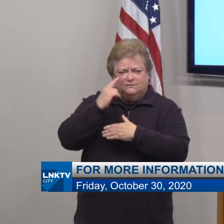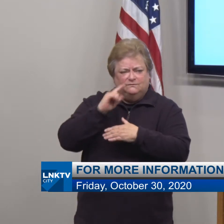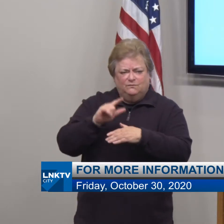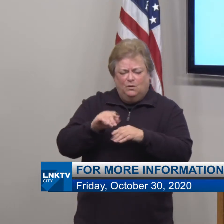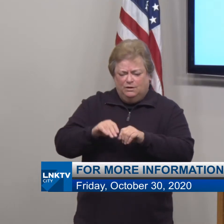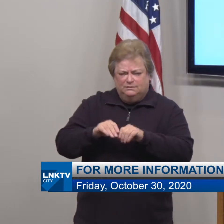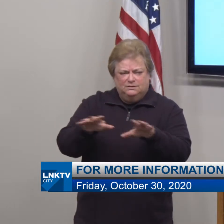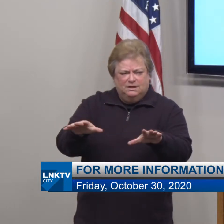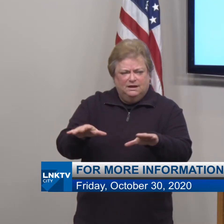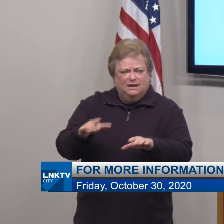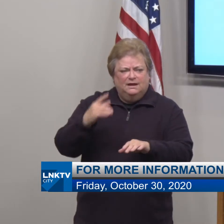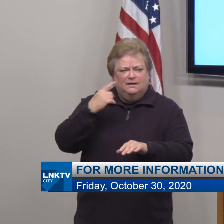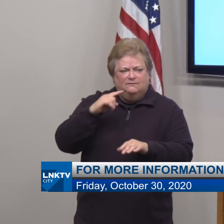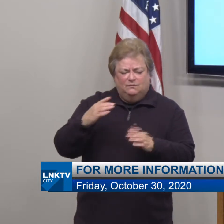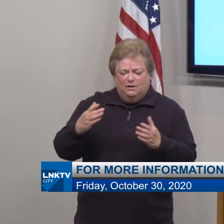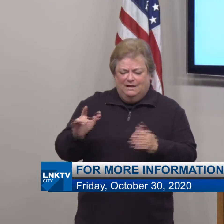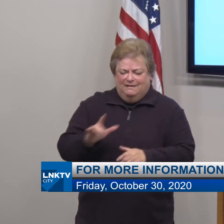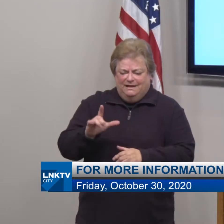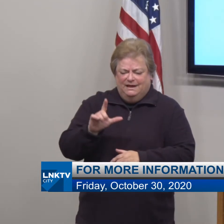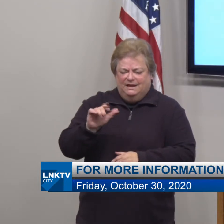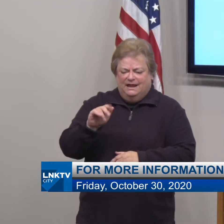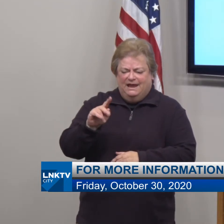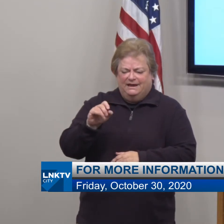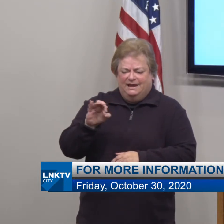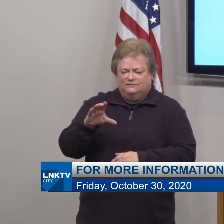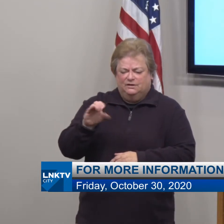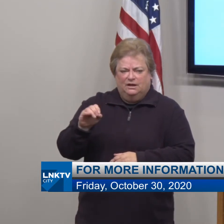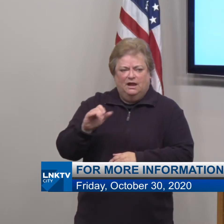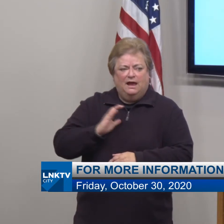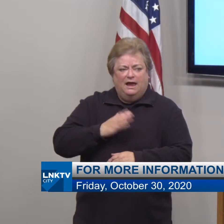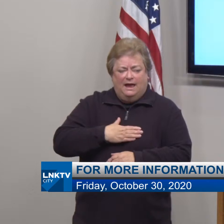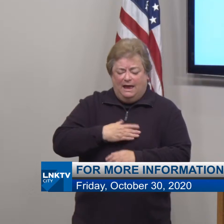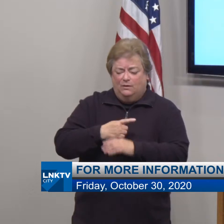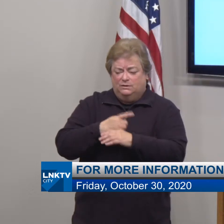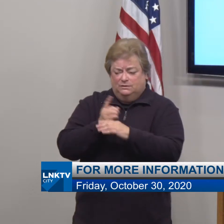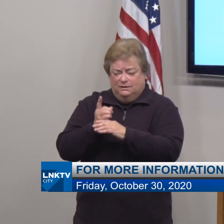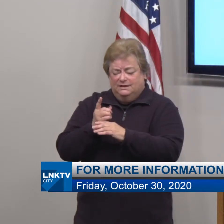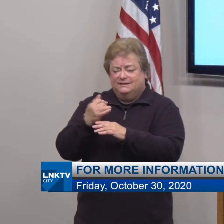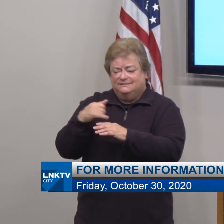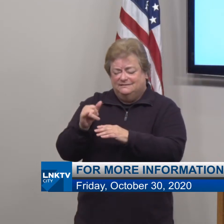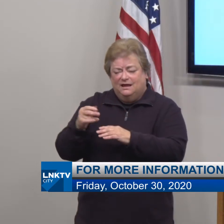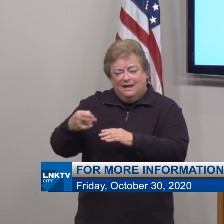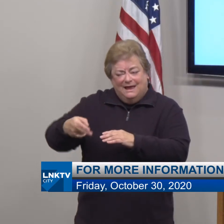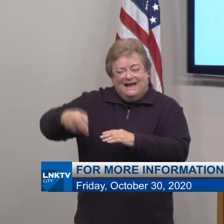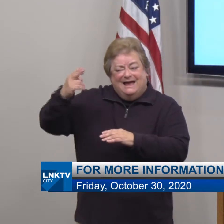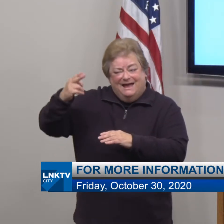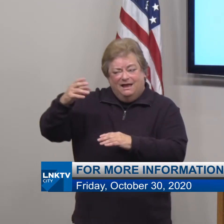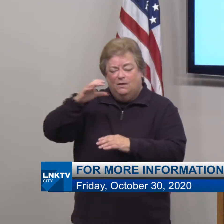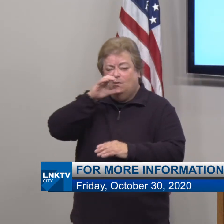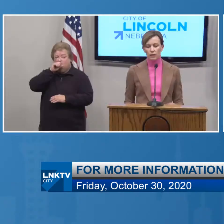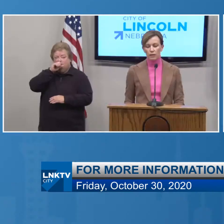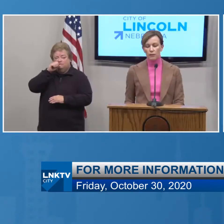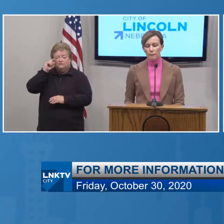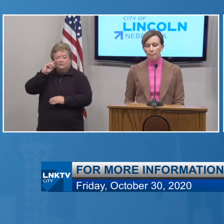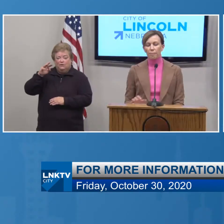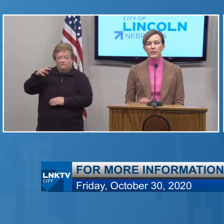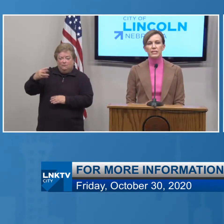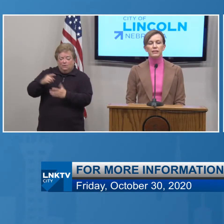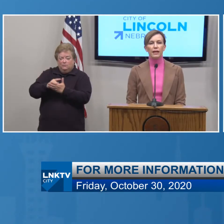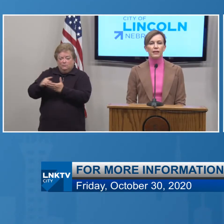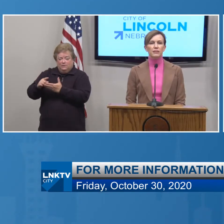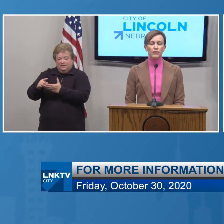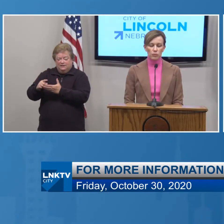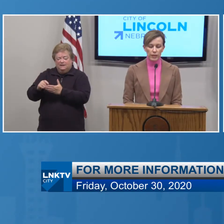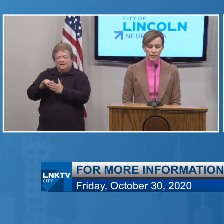of COVID-19 in Lincoln and Lancaster County. This week, our risk dial remains at elevated orange for the 4th week.